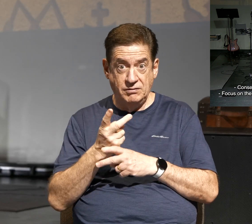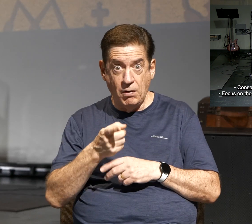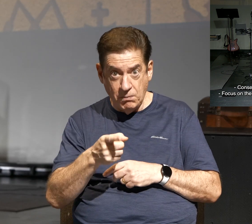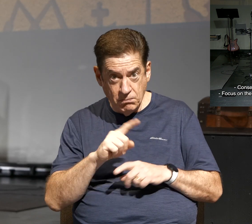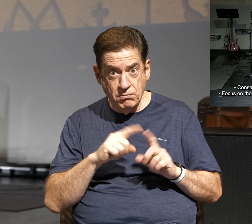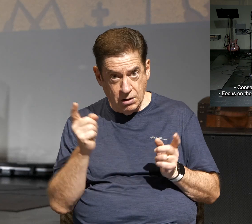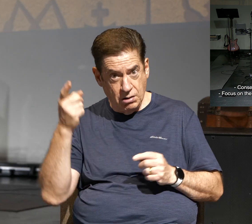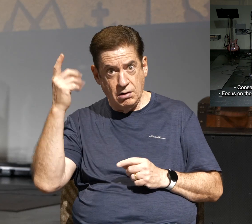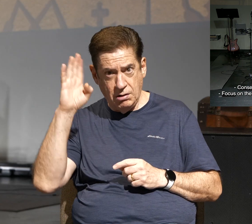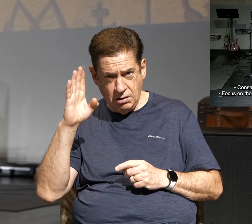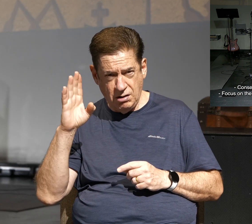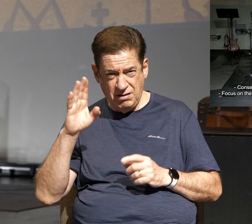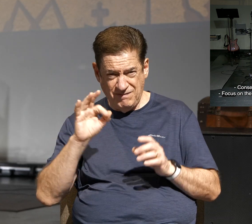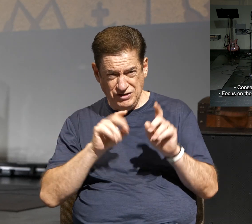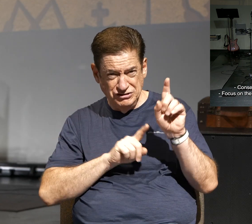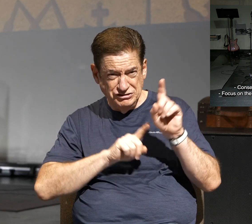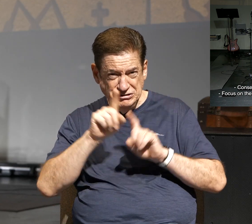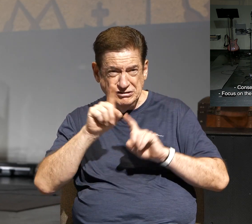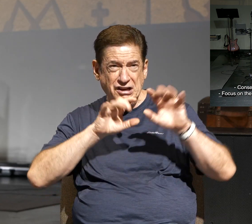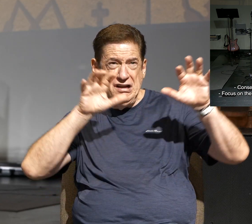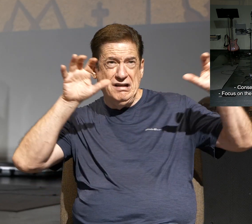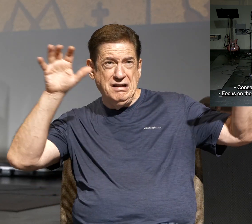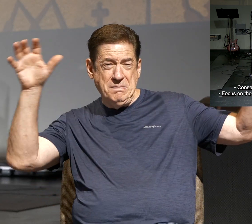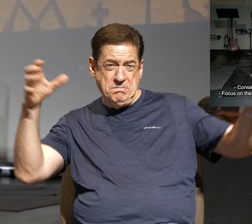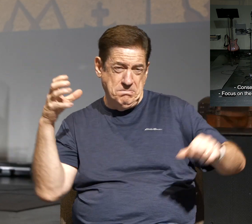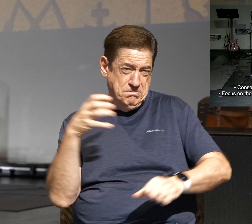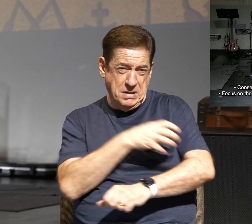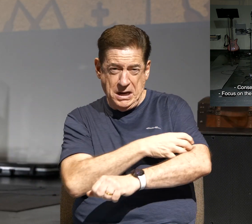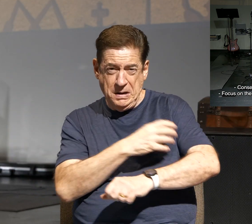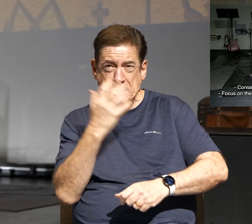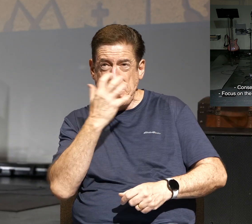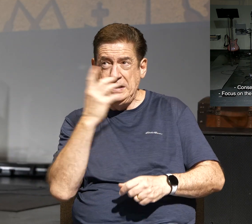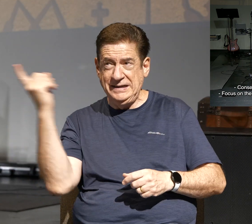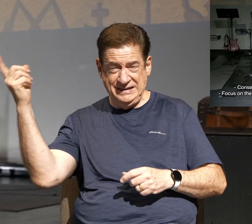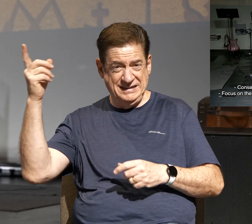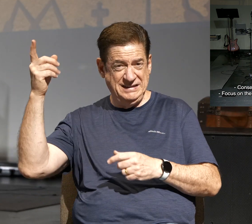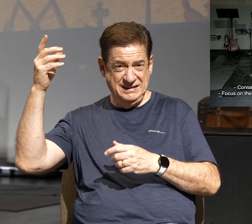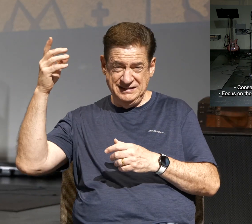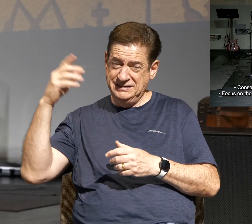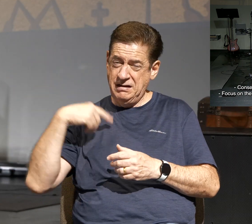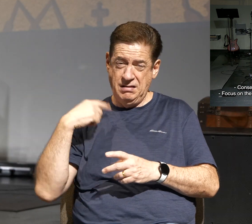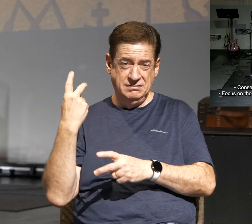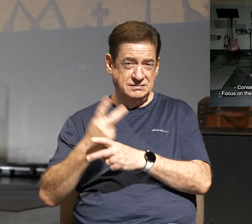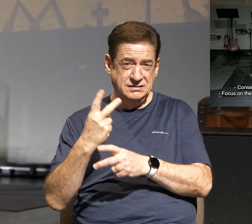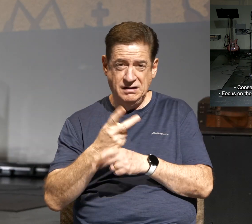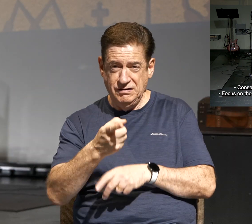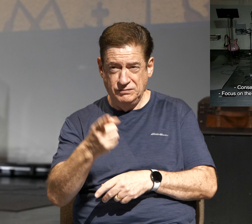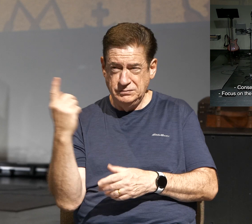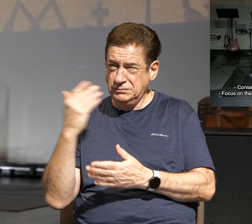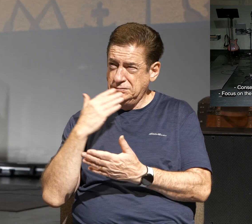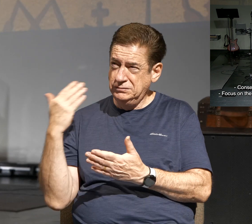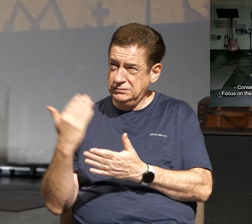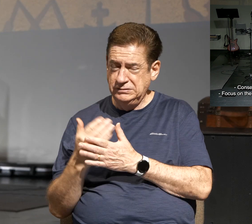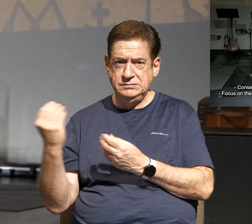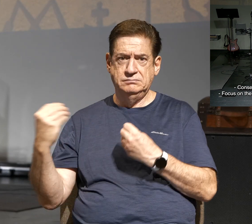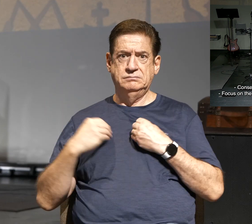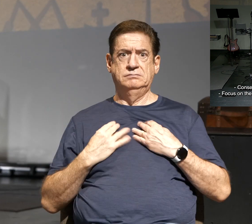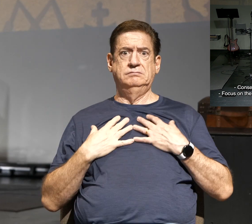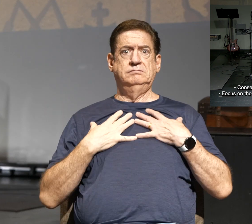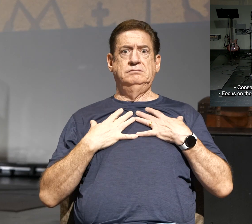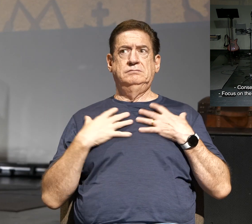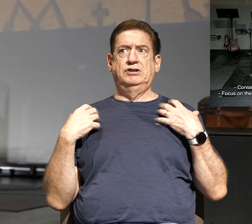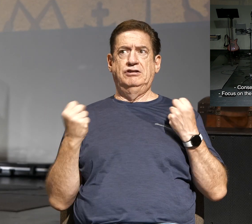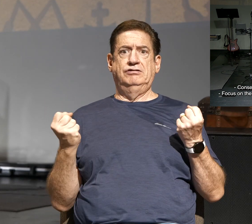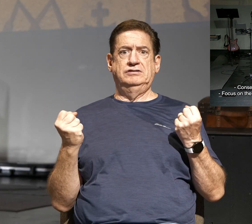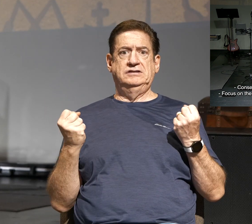the God of the galaxies who created the heavens and the earth said that I'm going to take care of you, then that should give you courage. So